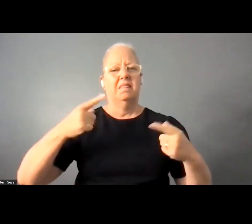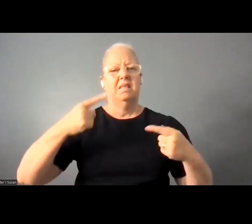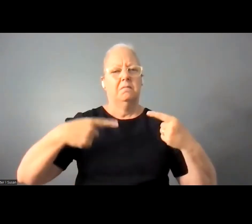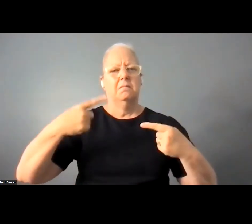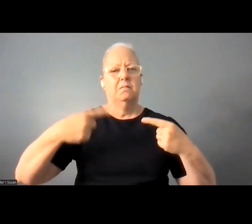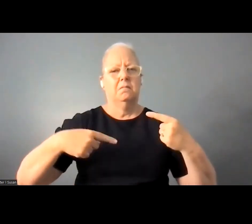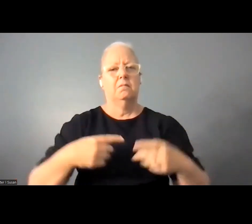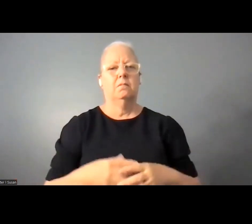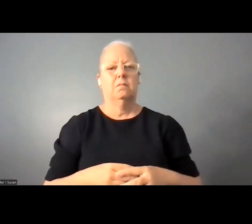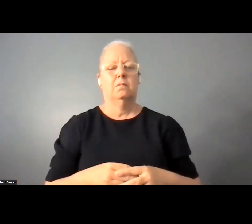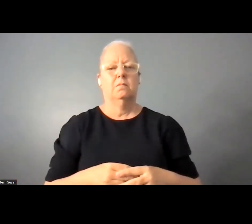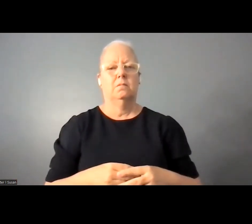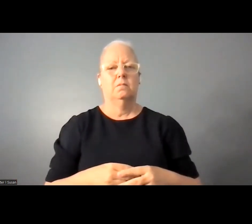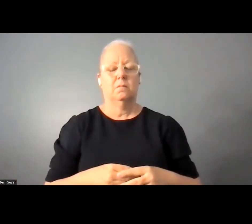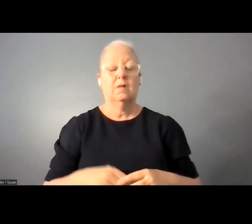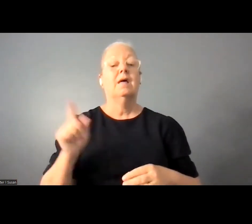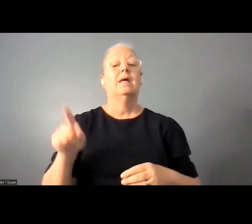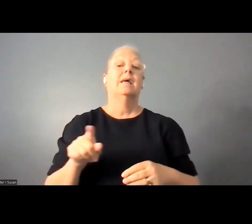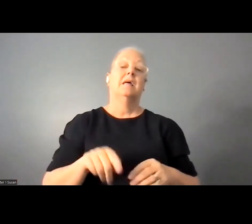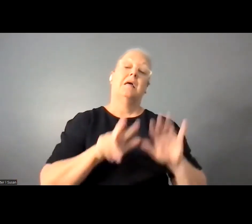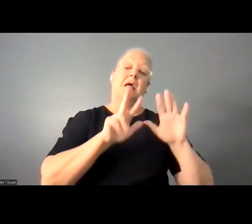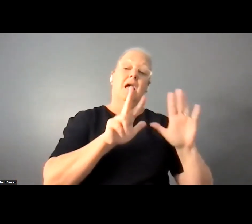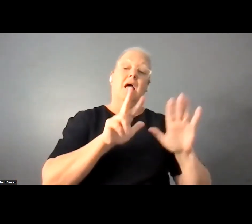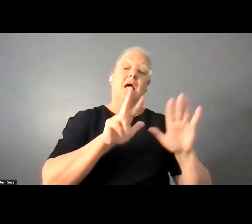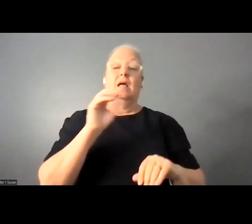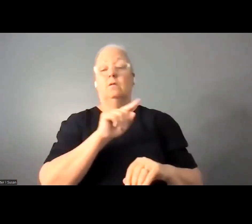80 to 90% of persons with